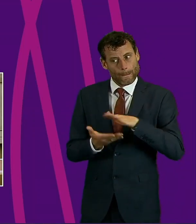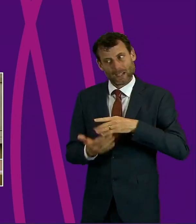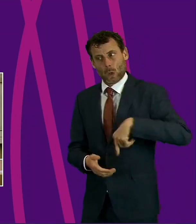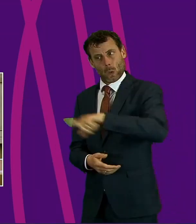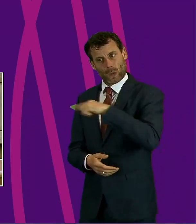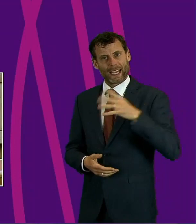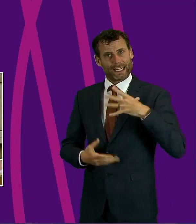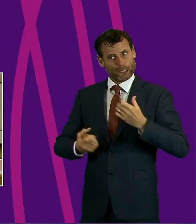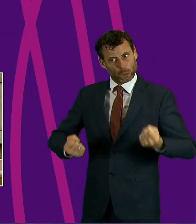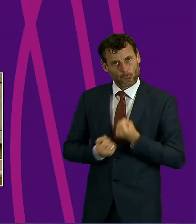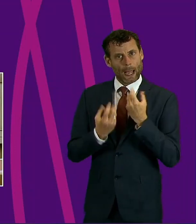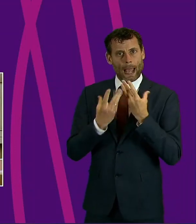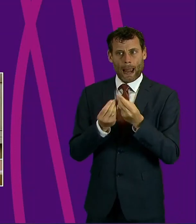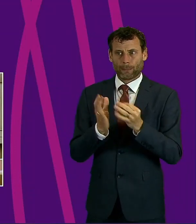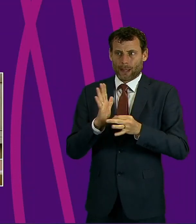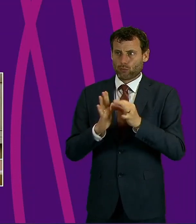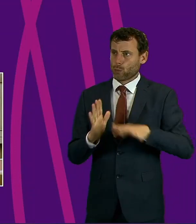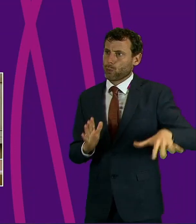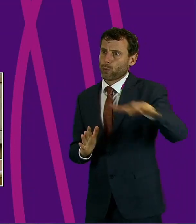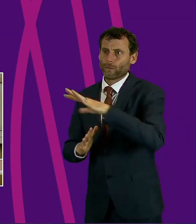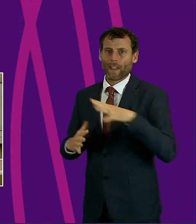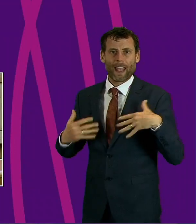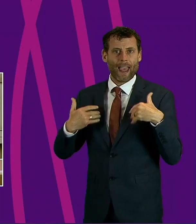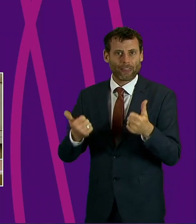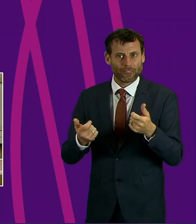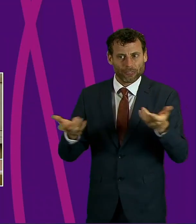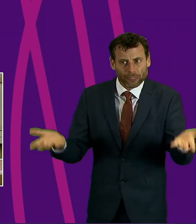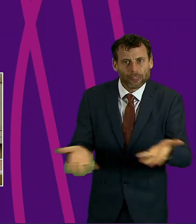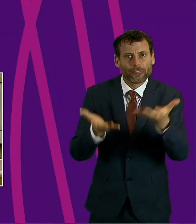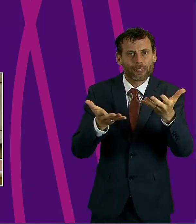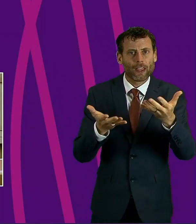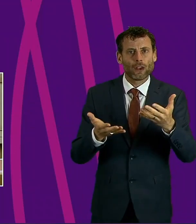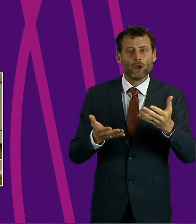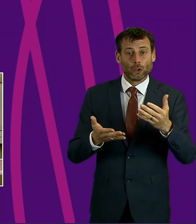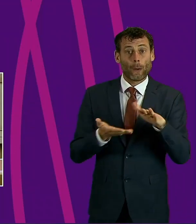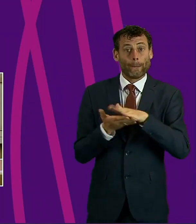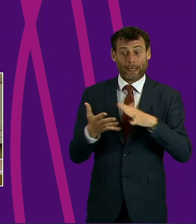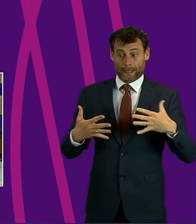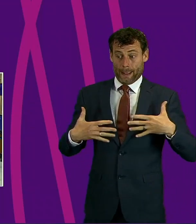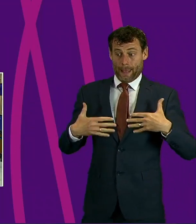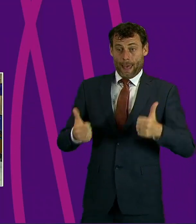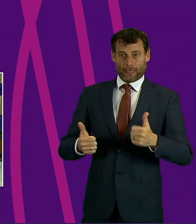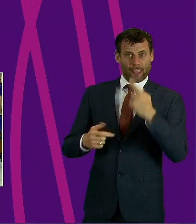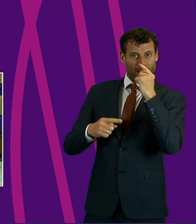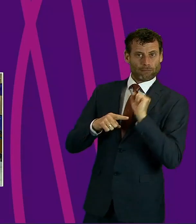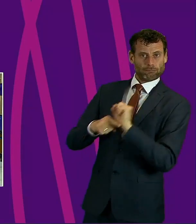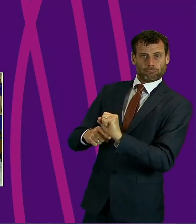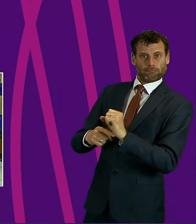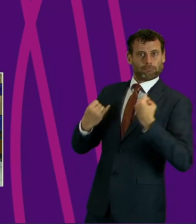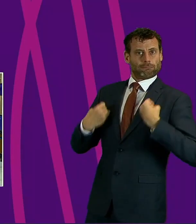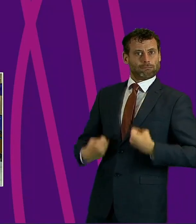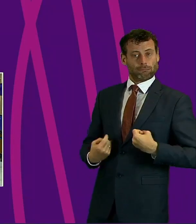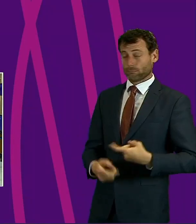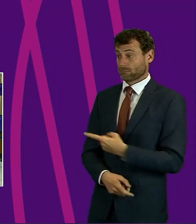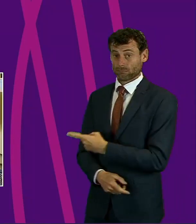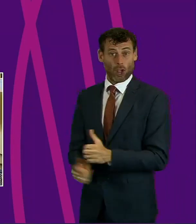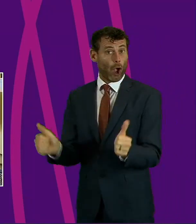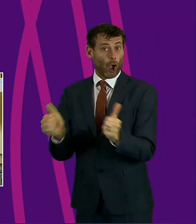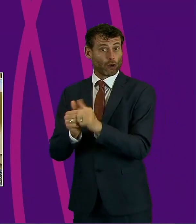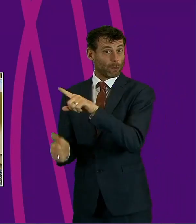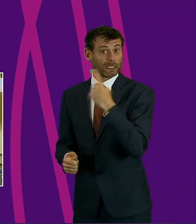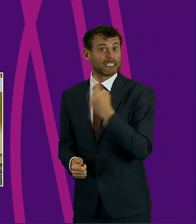we view and deliver health moving towards a more preventative agenda is long overdue? First Minister. Yes, I do agree with that.